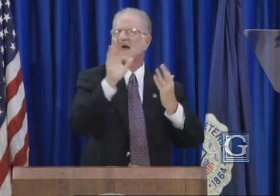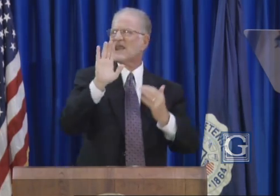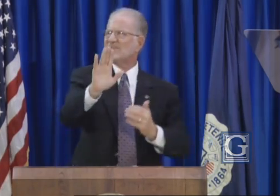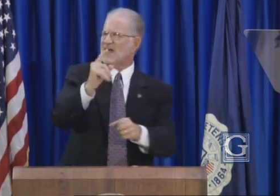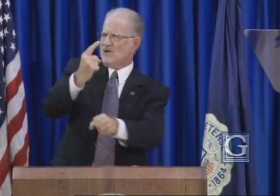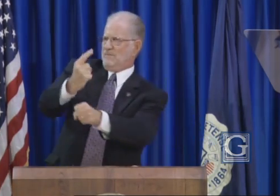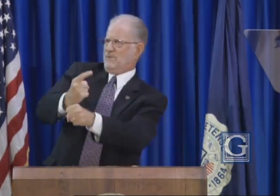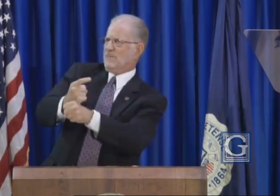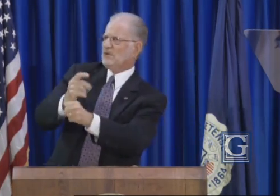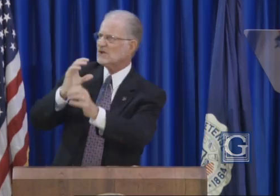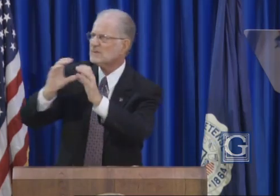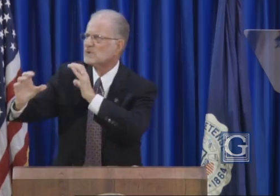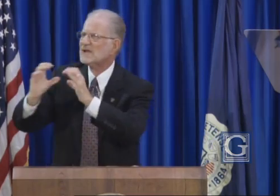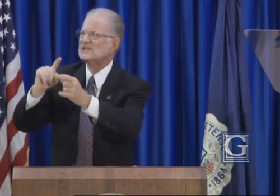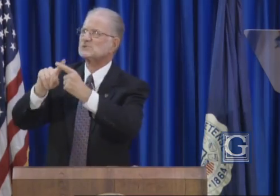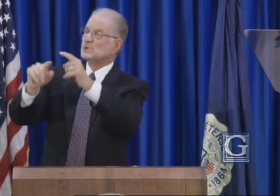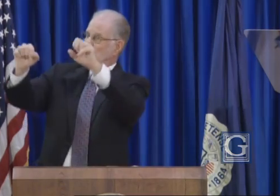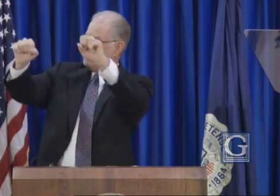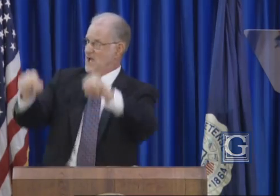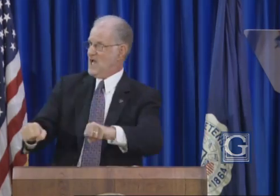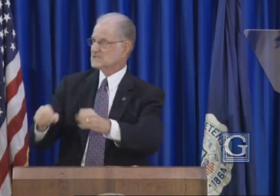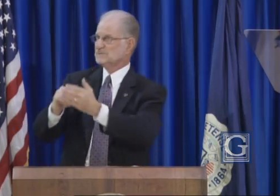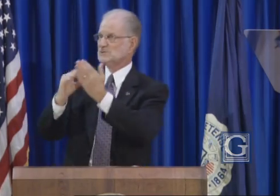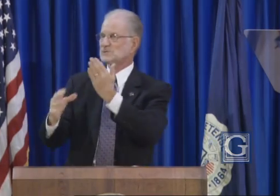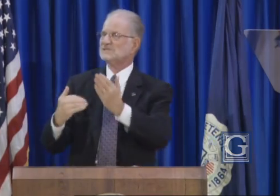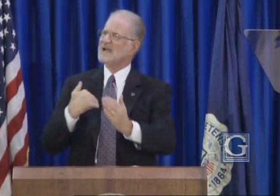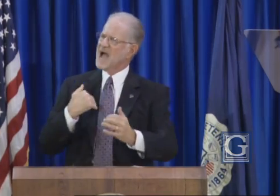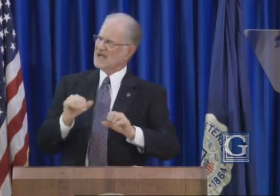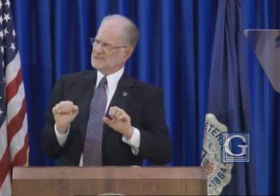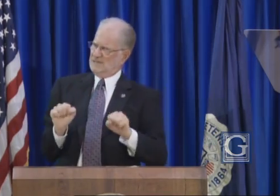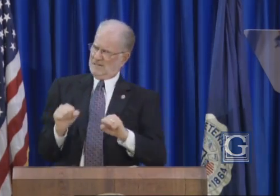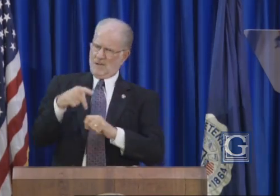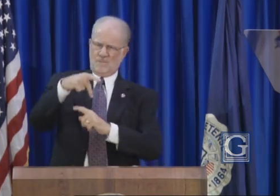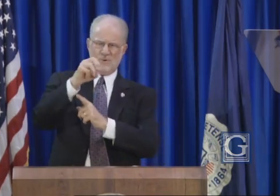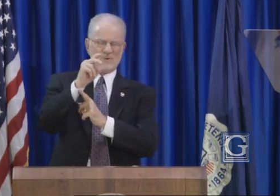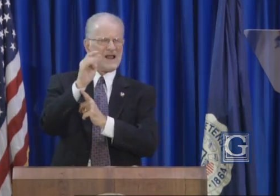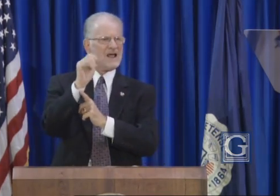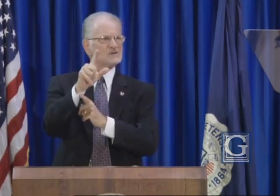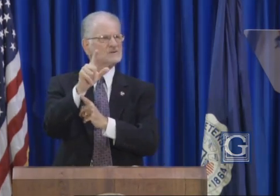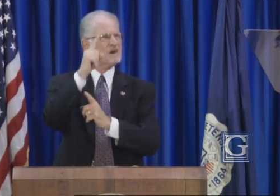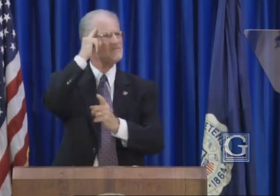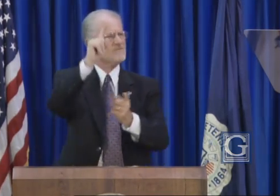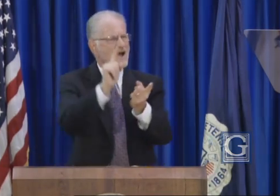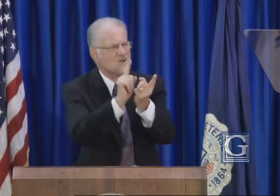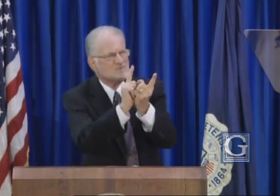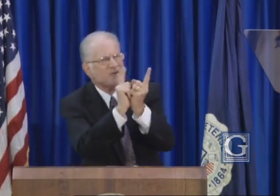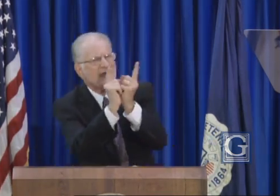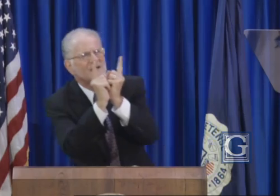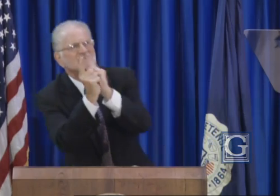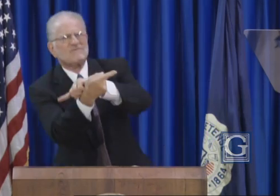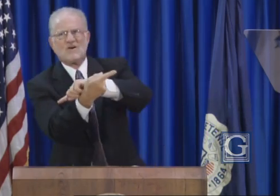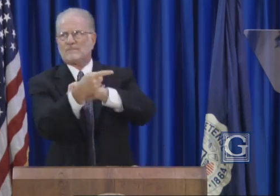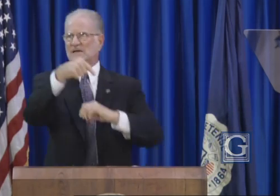The development of these programs and their proper communication to possible students has the potential